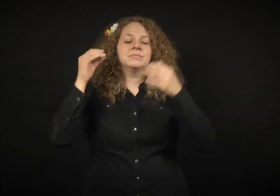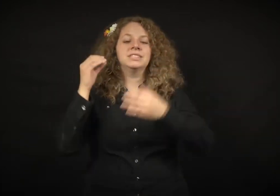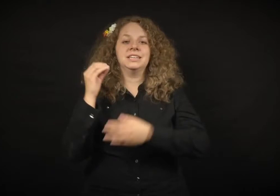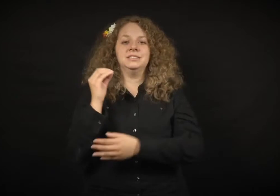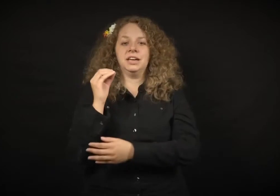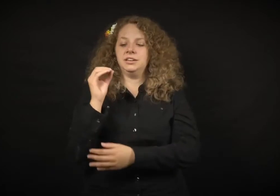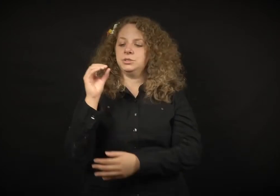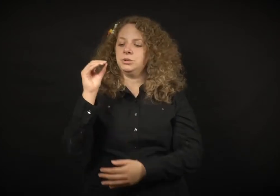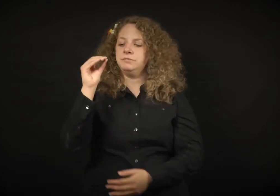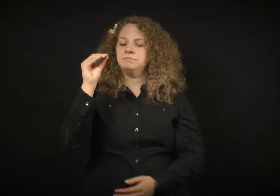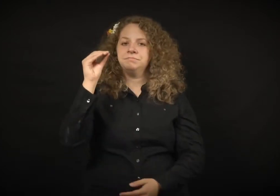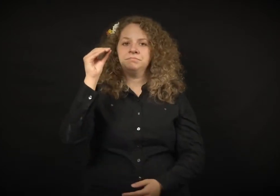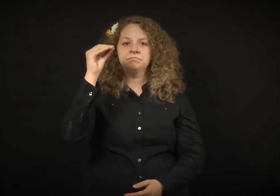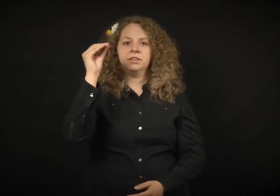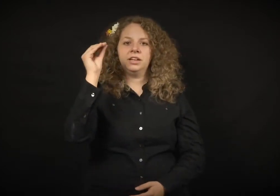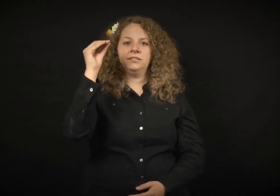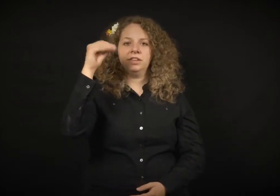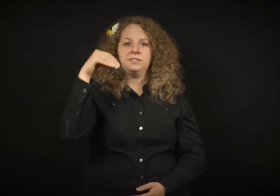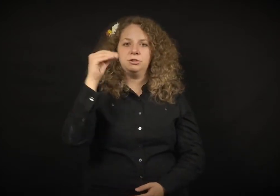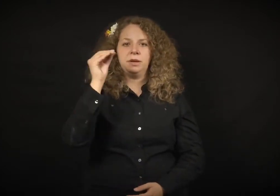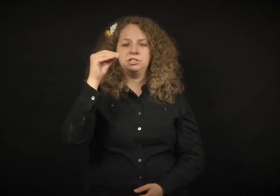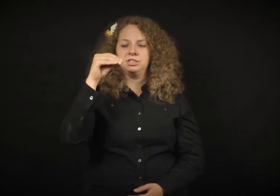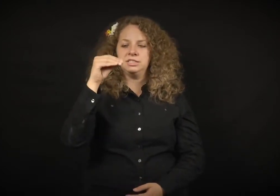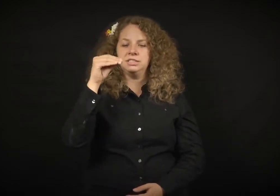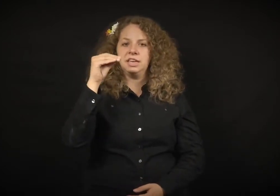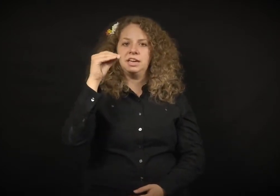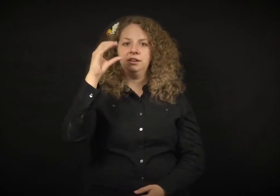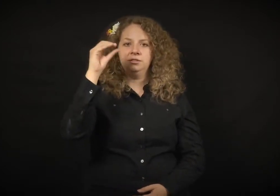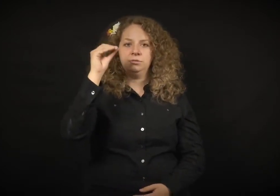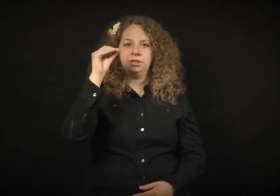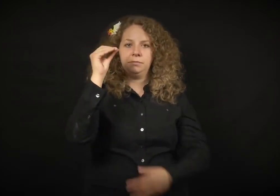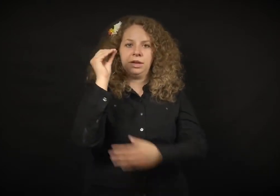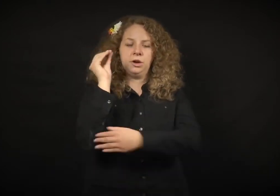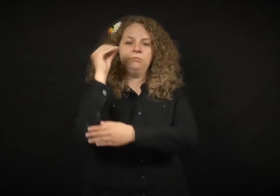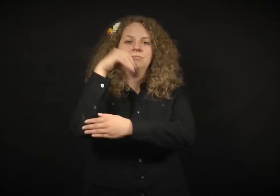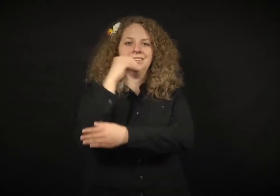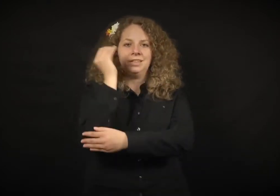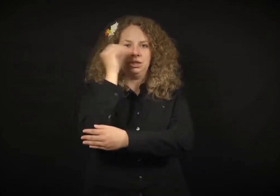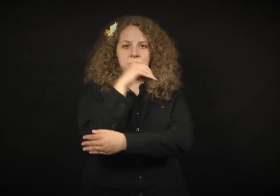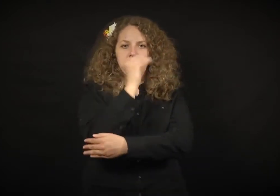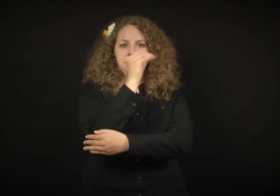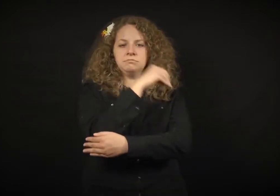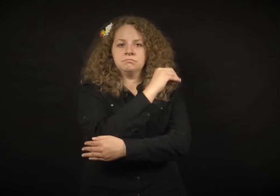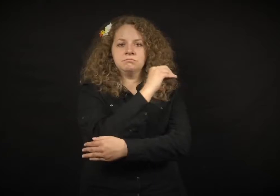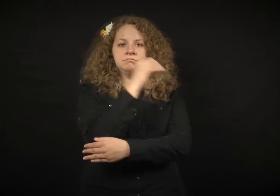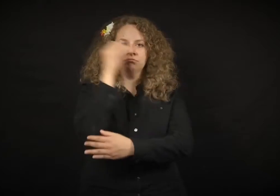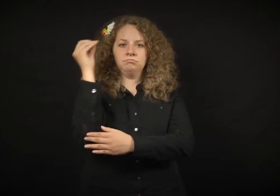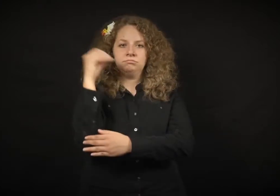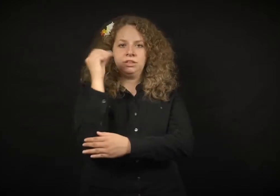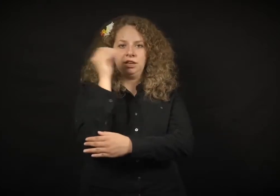The sign dinosaur, kind of like if you imagine this is the head with a bent O, a dinosaur.